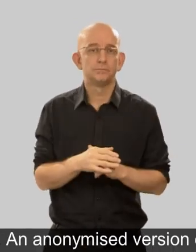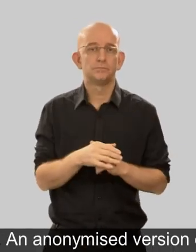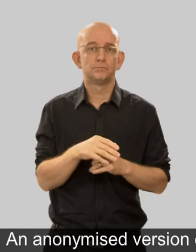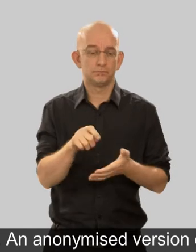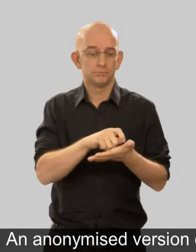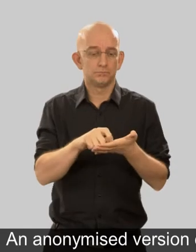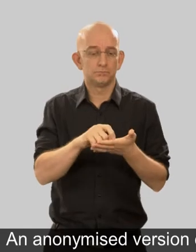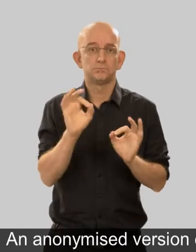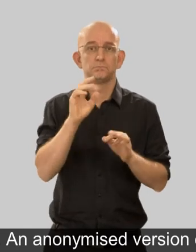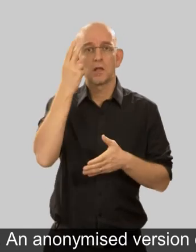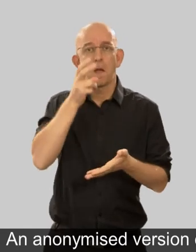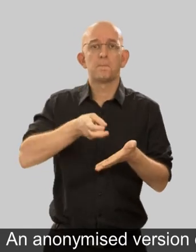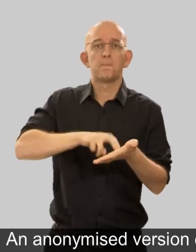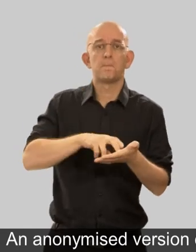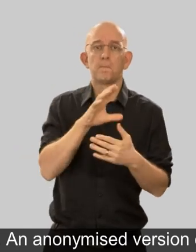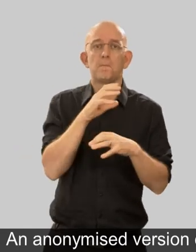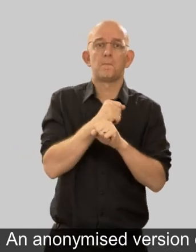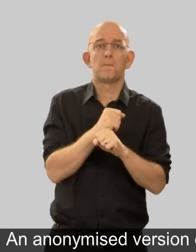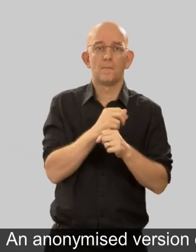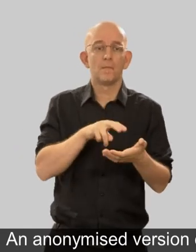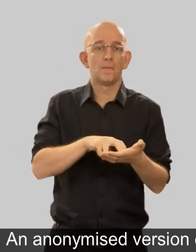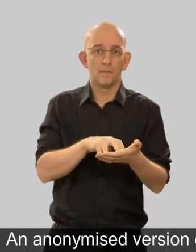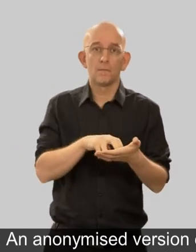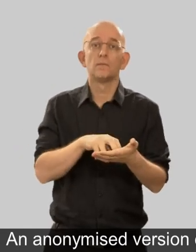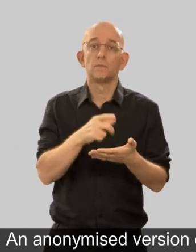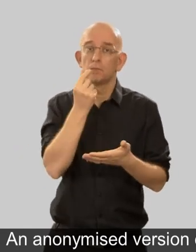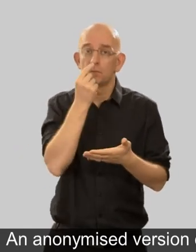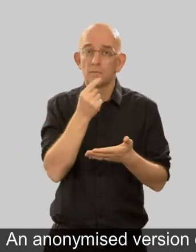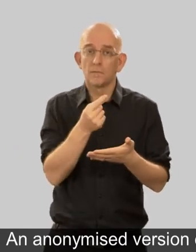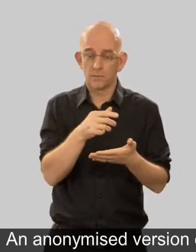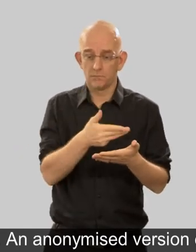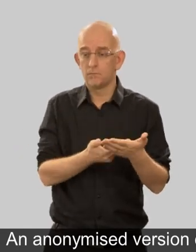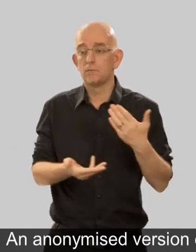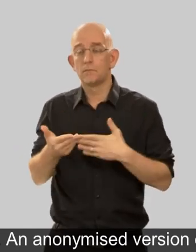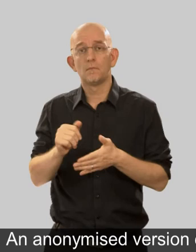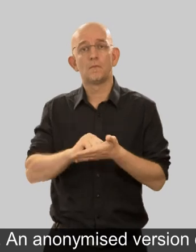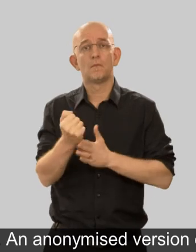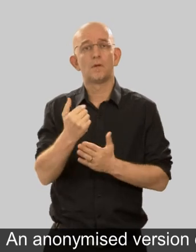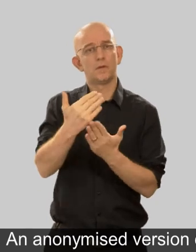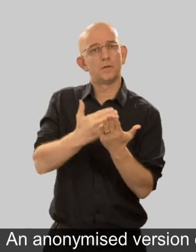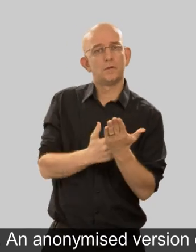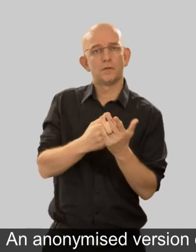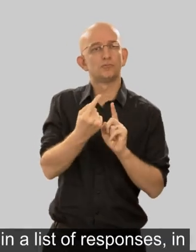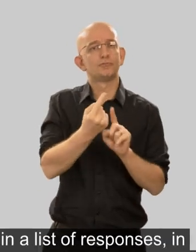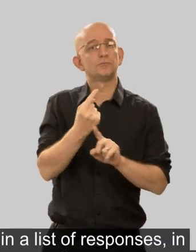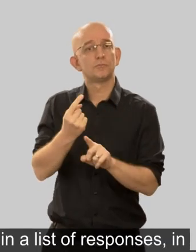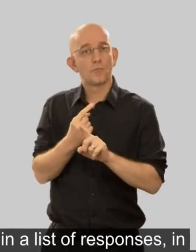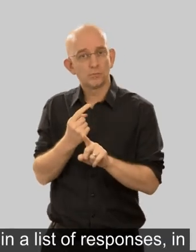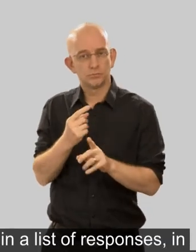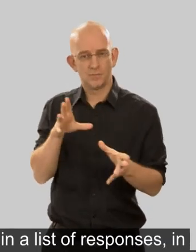Number 39. An anonymised version of your response may be published in a list of responses,